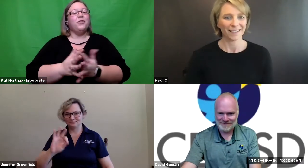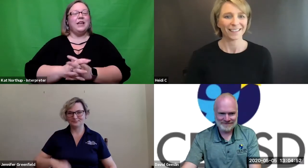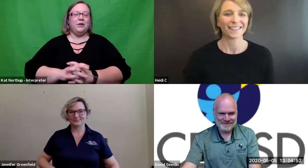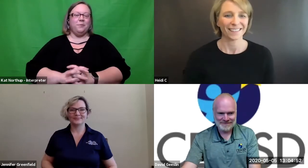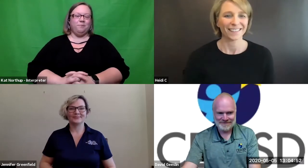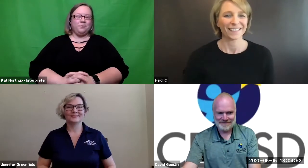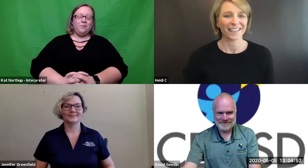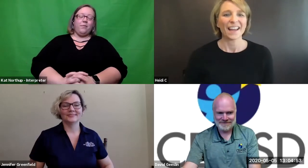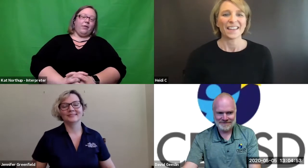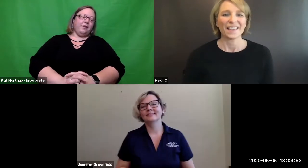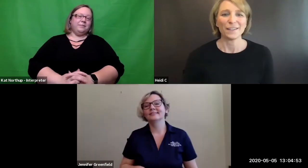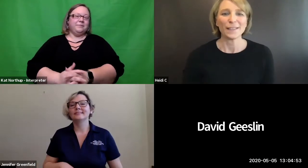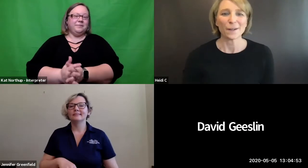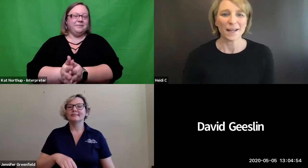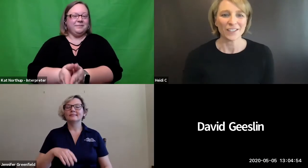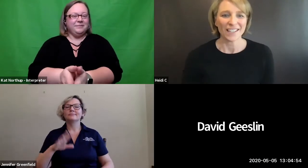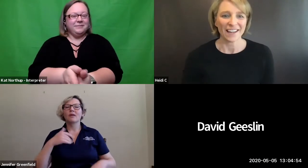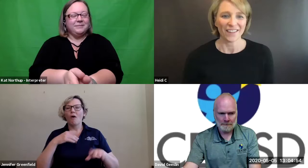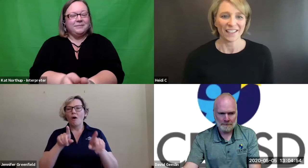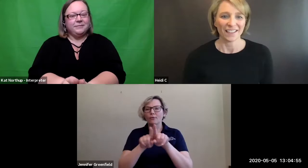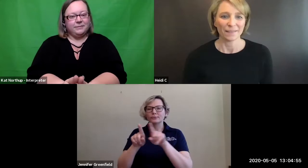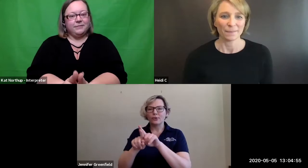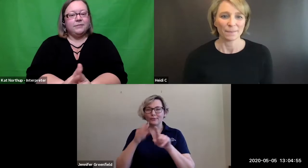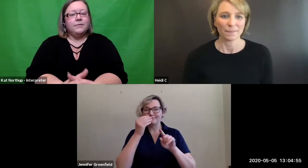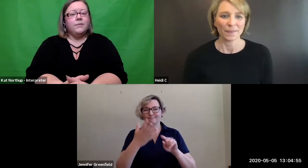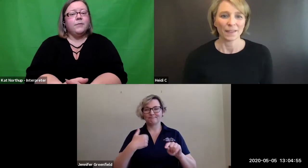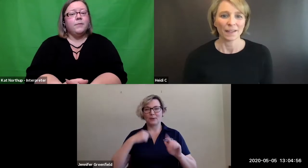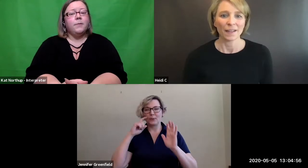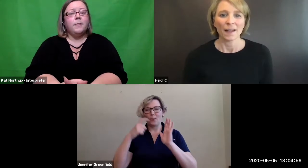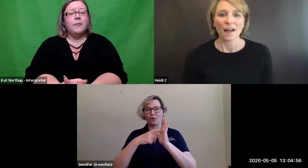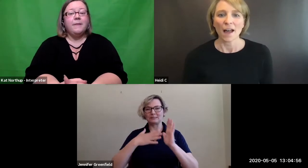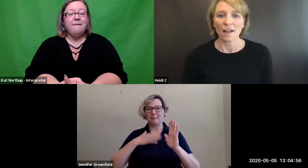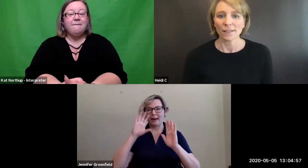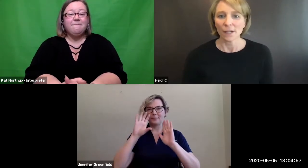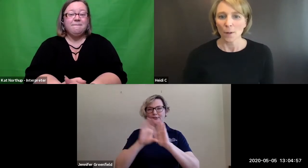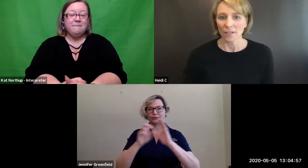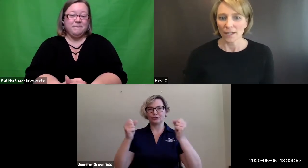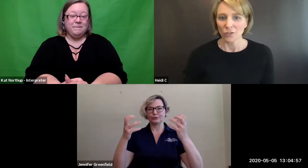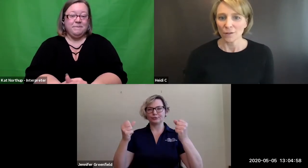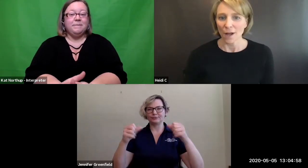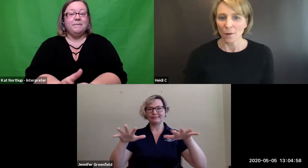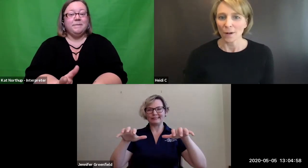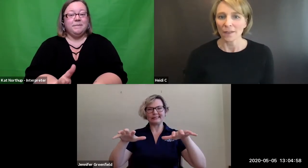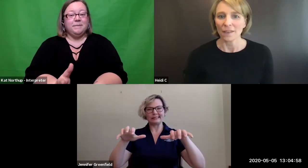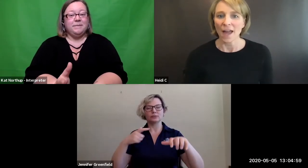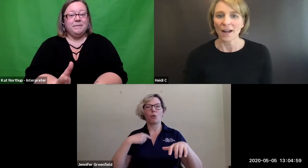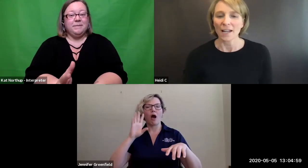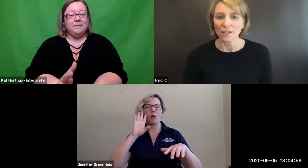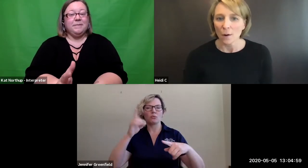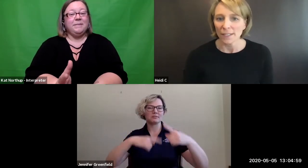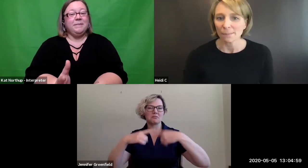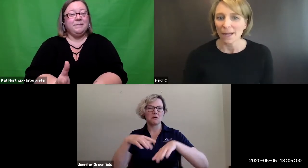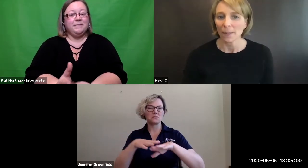So Jennifer, thank you. Thank you so much, David. I also want to let you know that